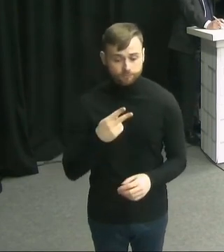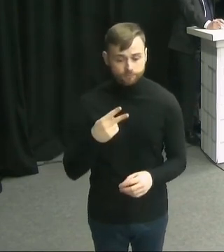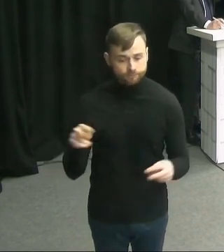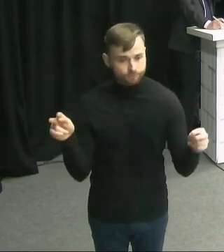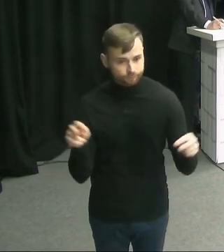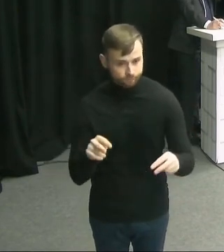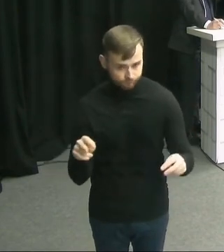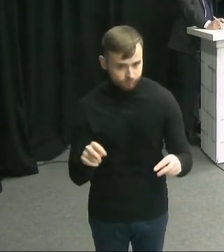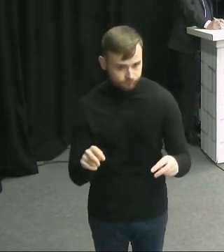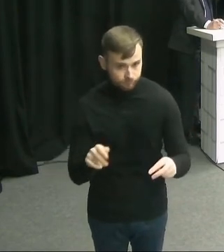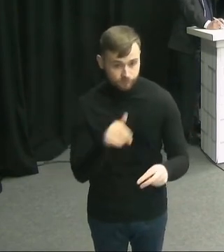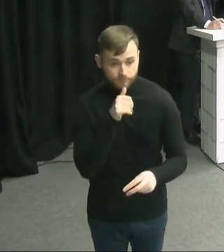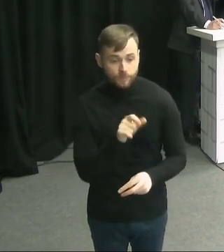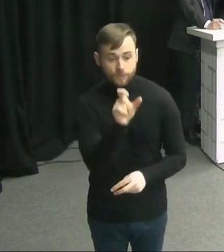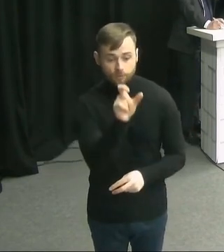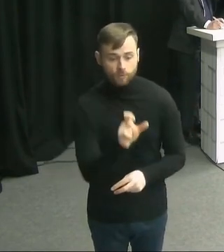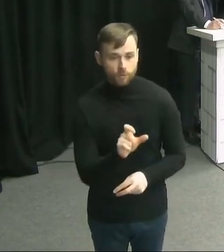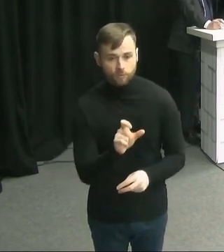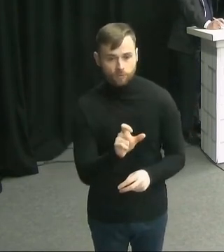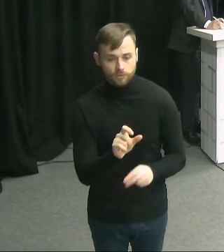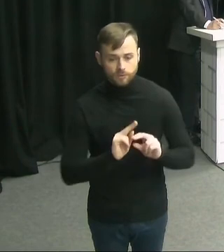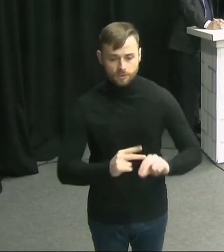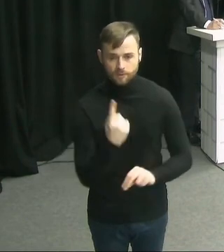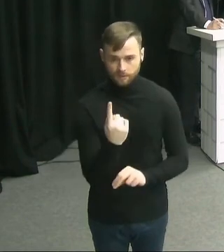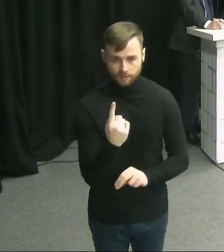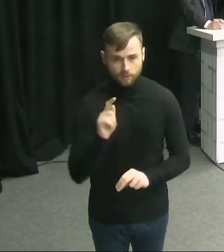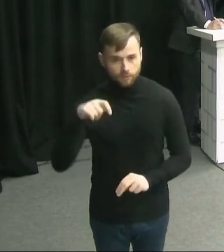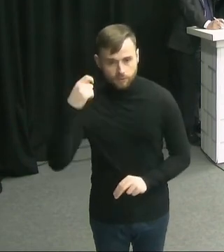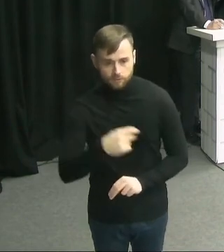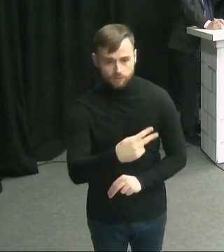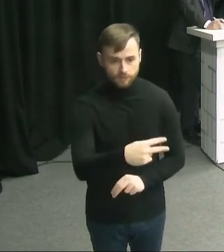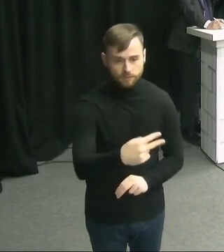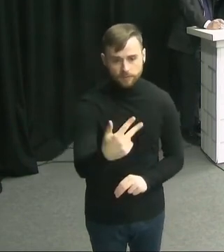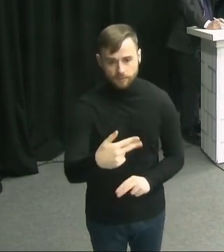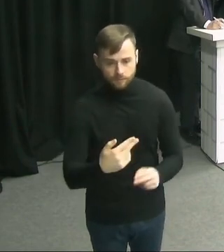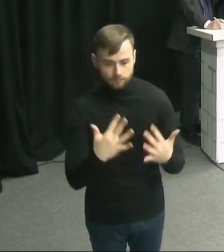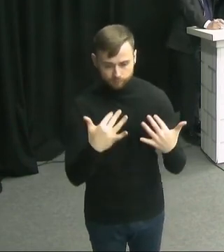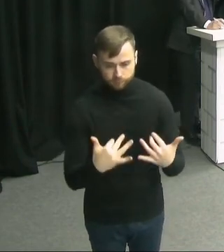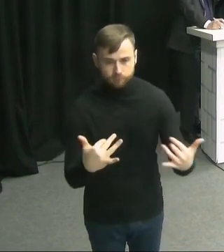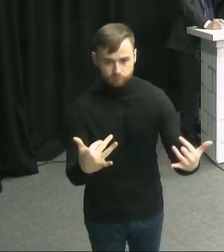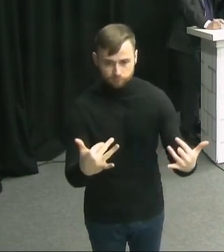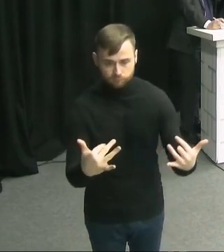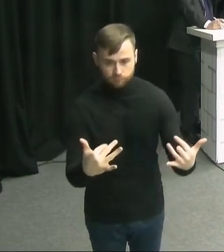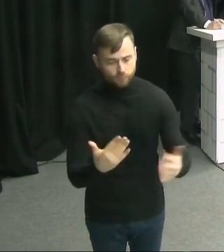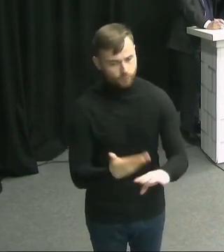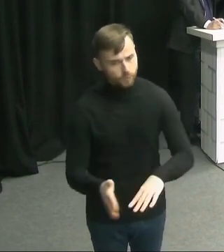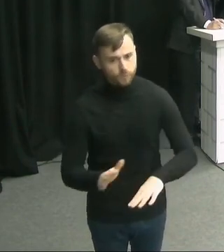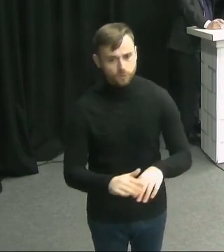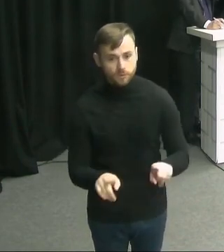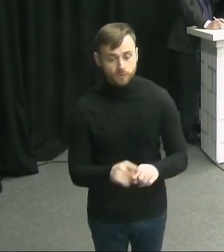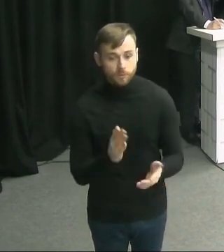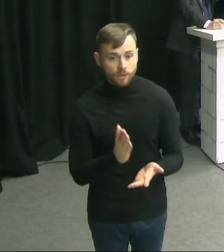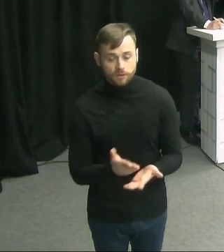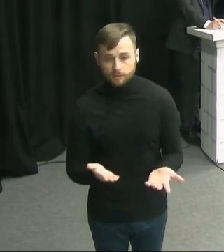over themselves. This is important because it might be difficult for the lecturer to ensure that they're not